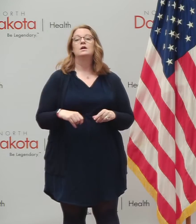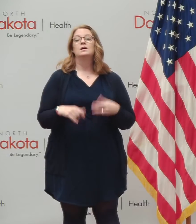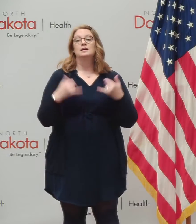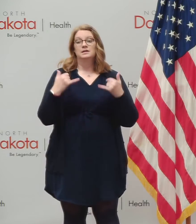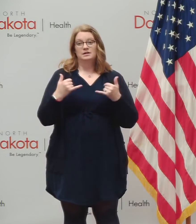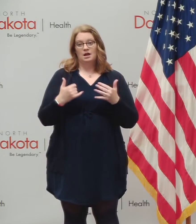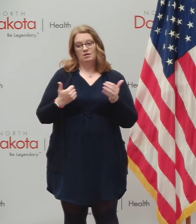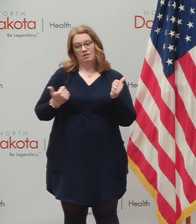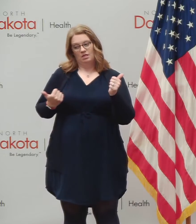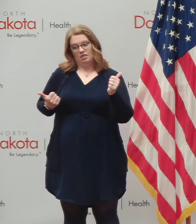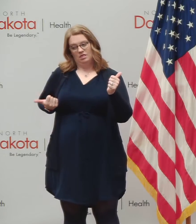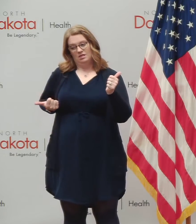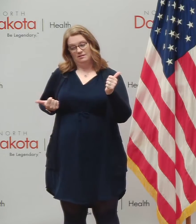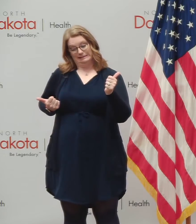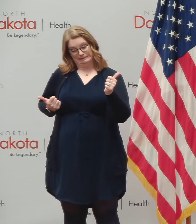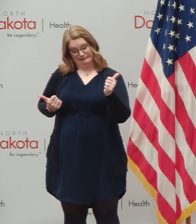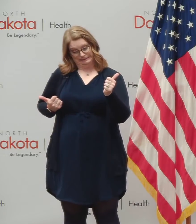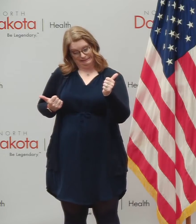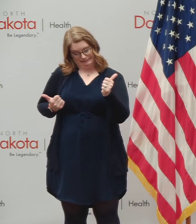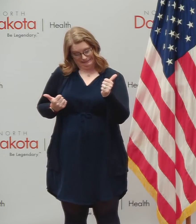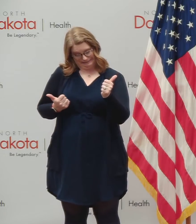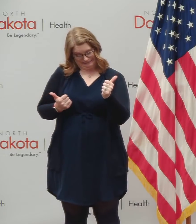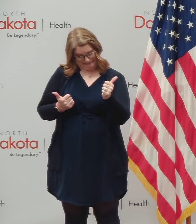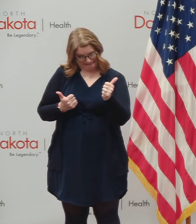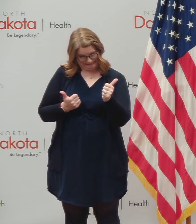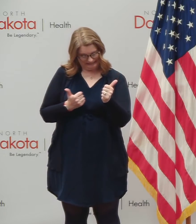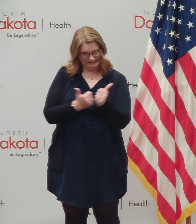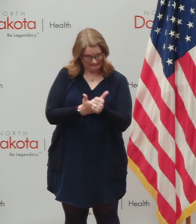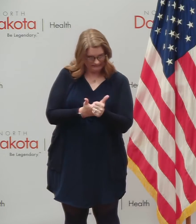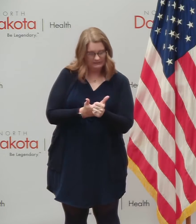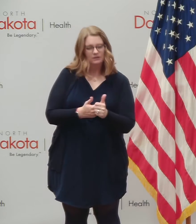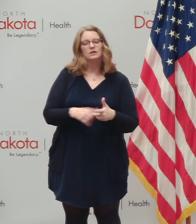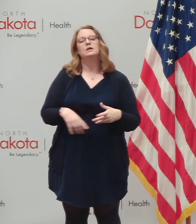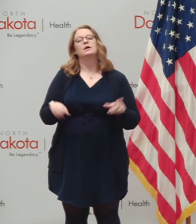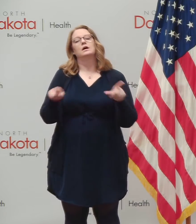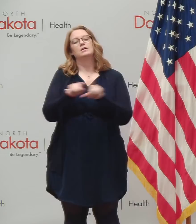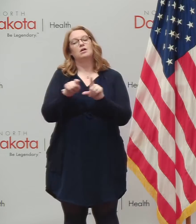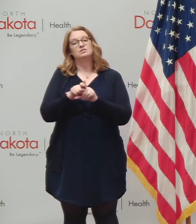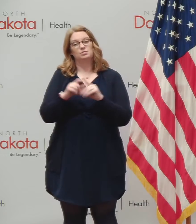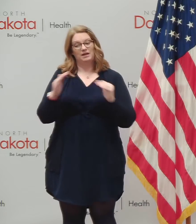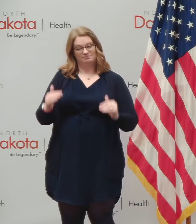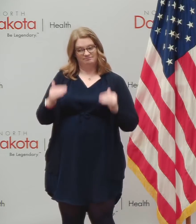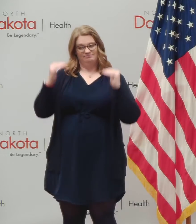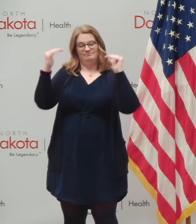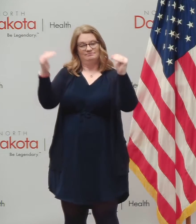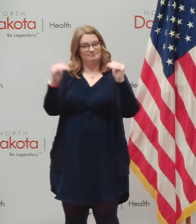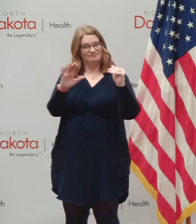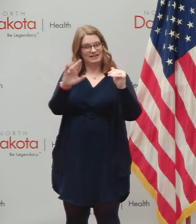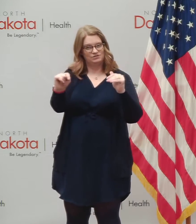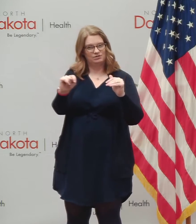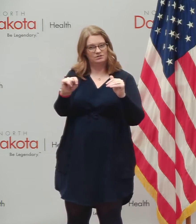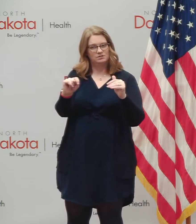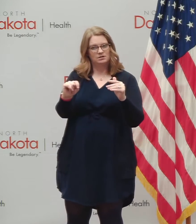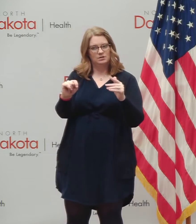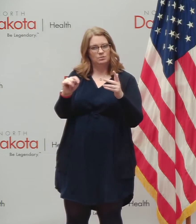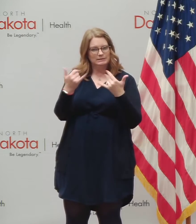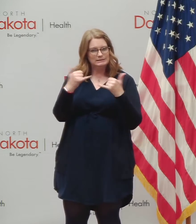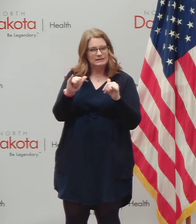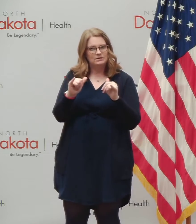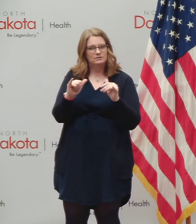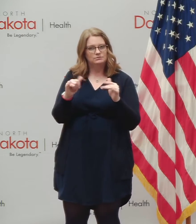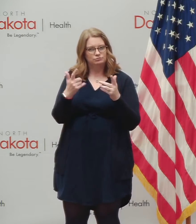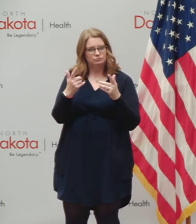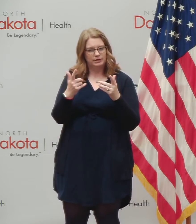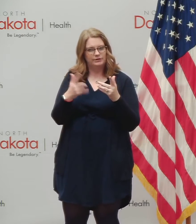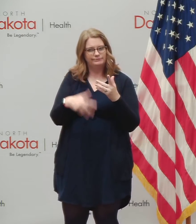through that backlog last week, then as when we build up our contact tracing, we can continue to do that more broadly.